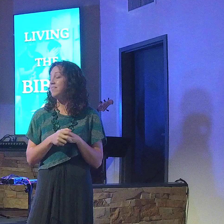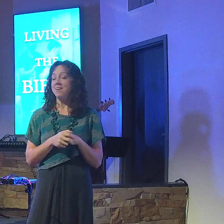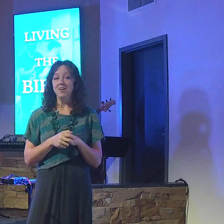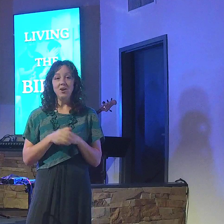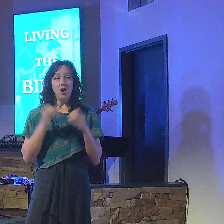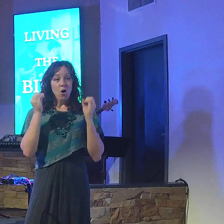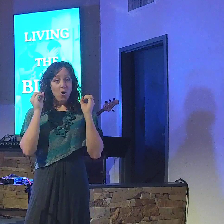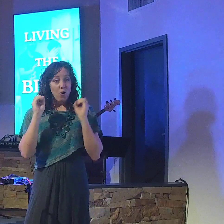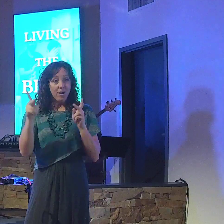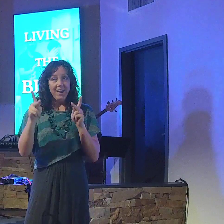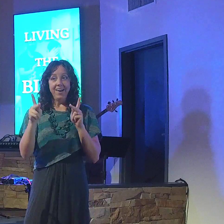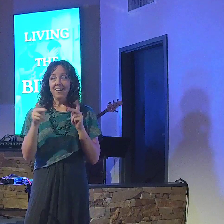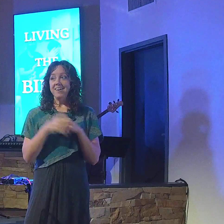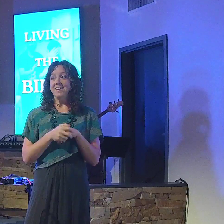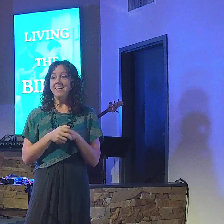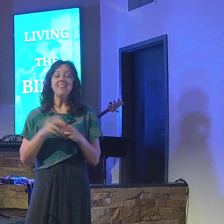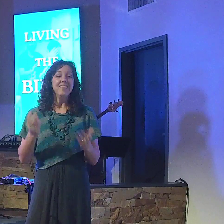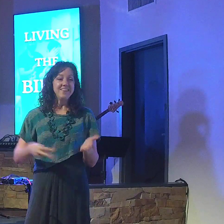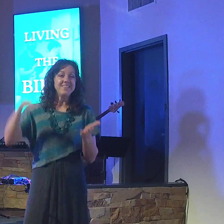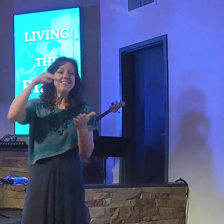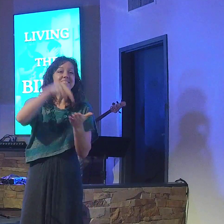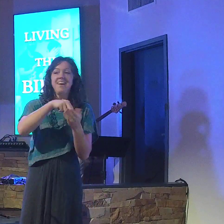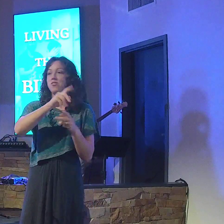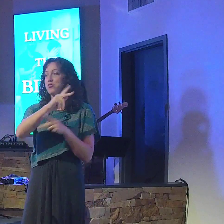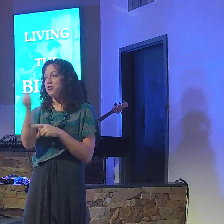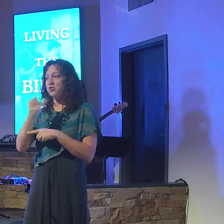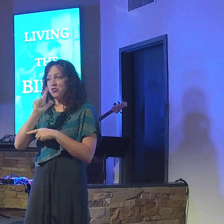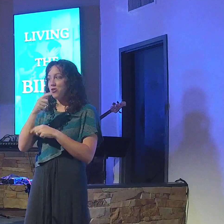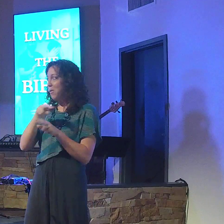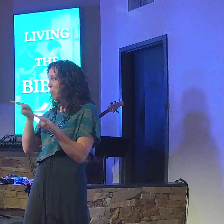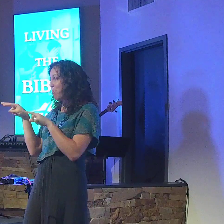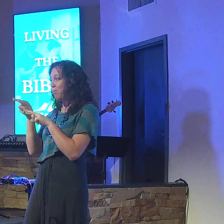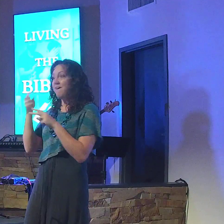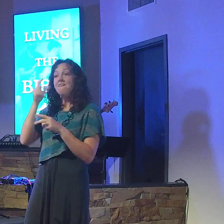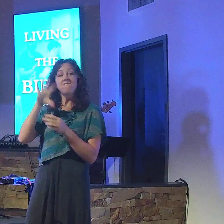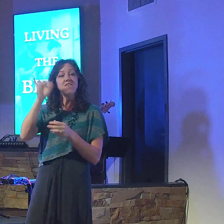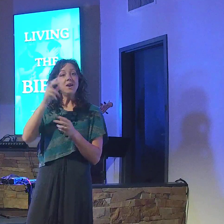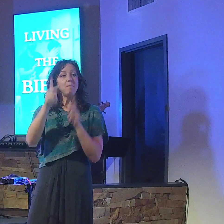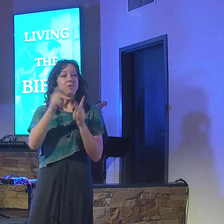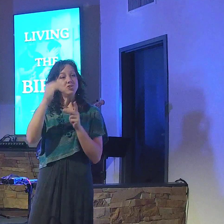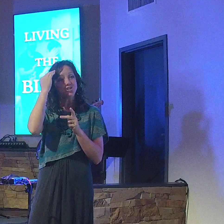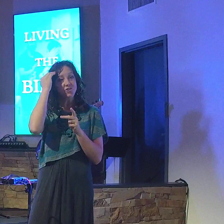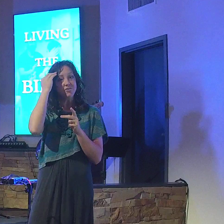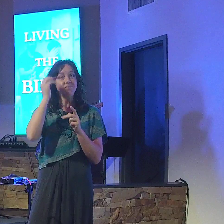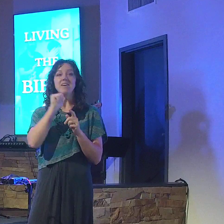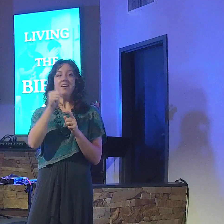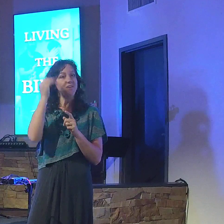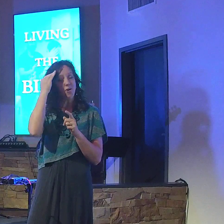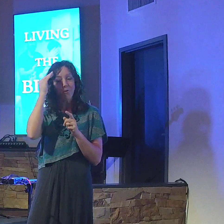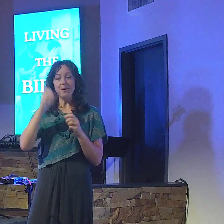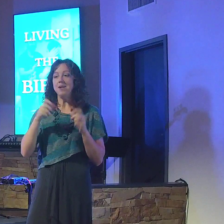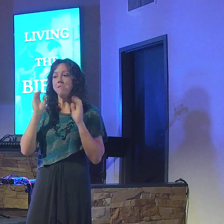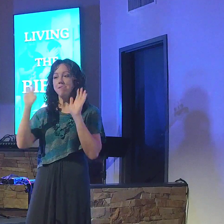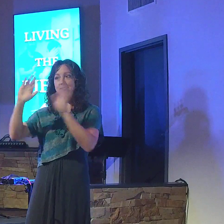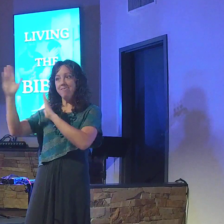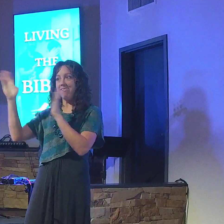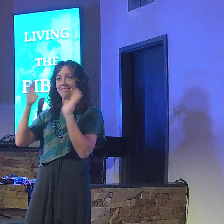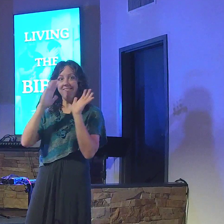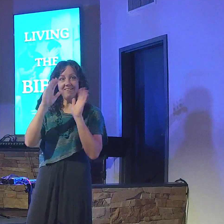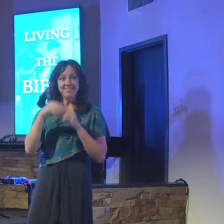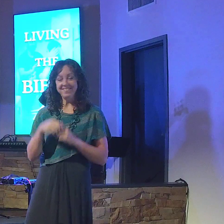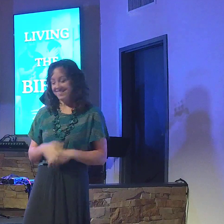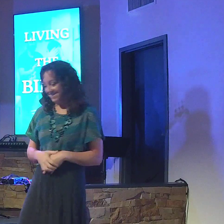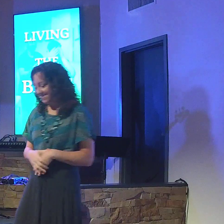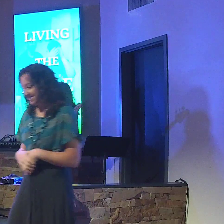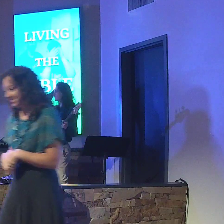All that being said now, let's stand up, turn around, look for someone you don't know, greet them, and then we'll hand it back over to the band.